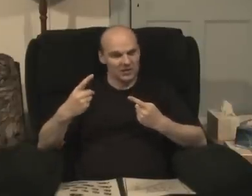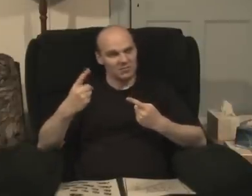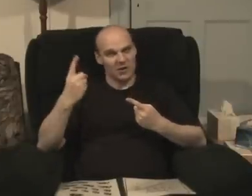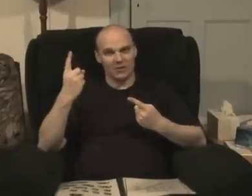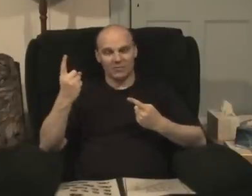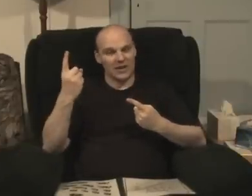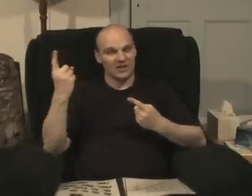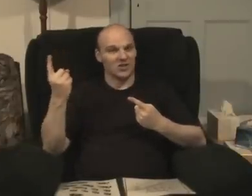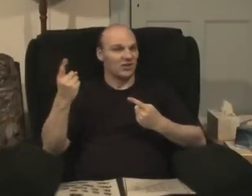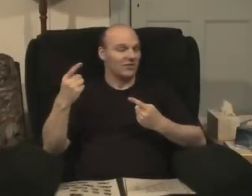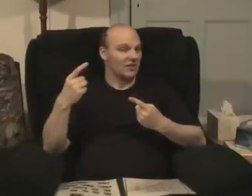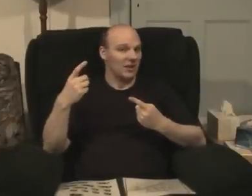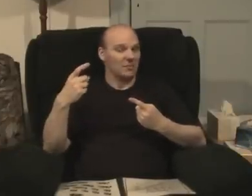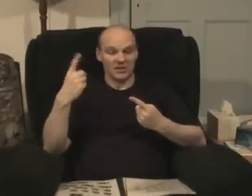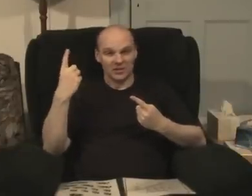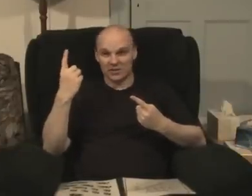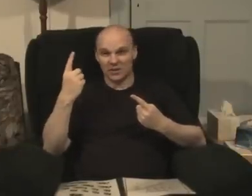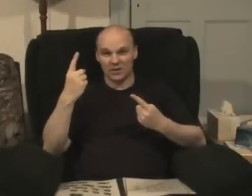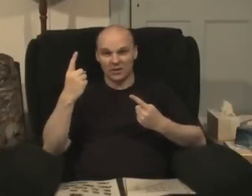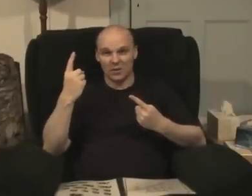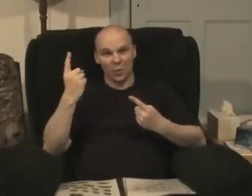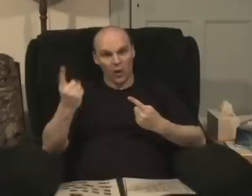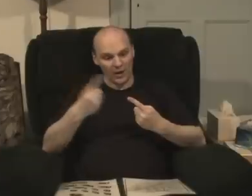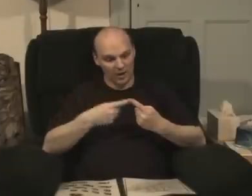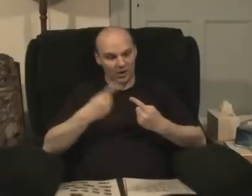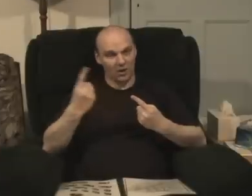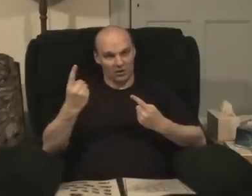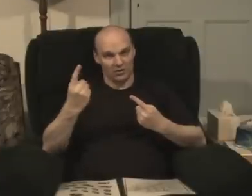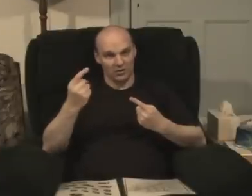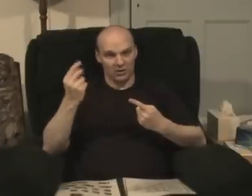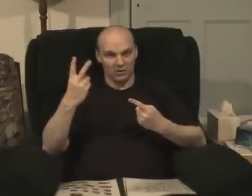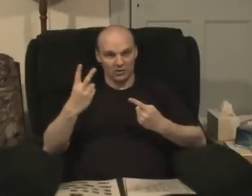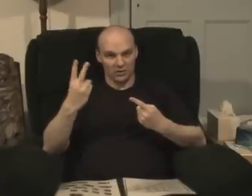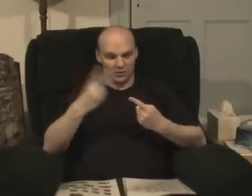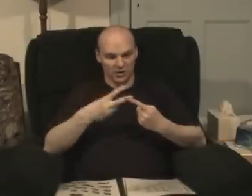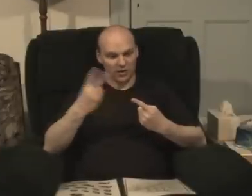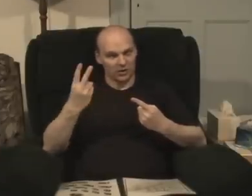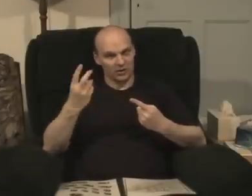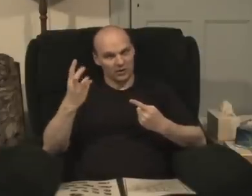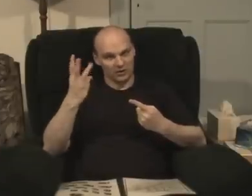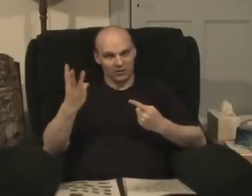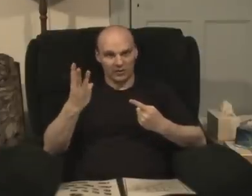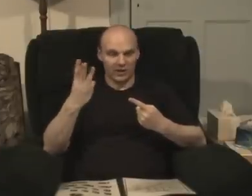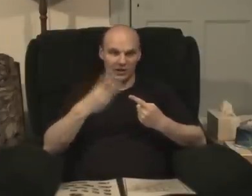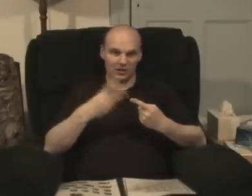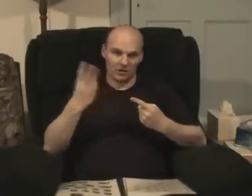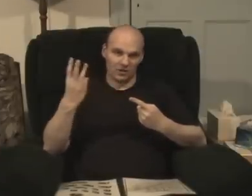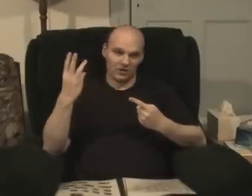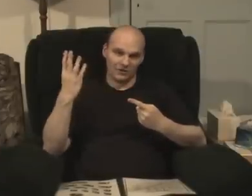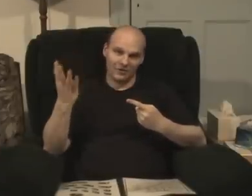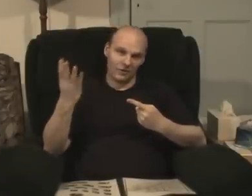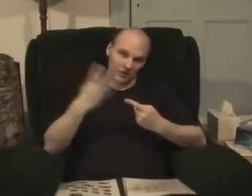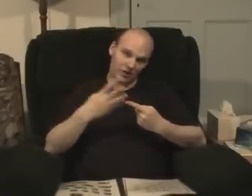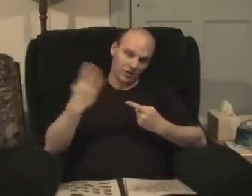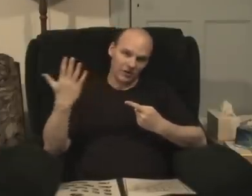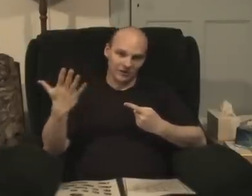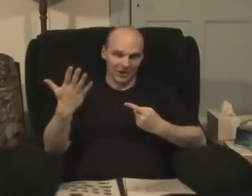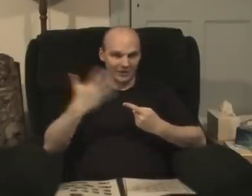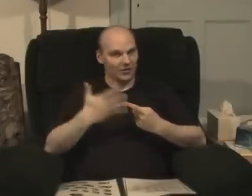it's just a matter of making the sign for the number. So it's 1 o'clock, 2 o'clock, 3 o'clock, 4 o'clock, 5